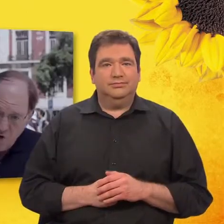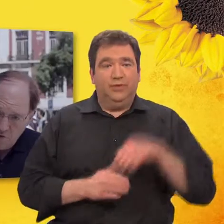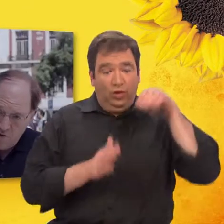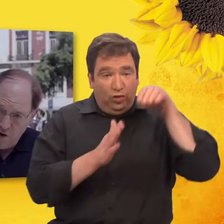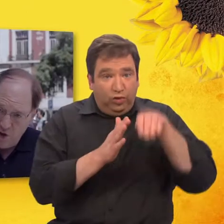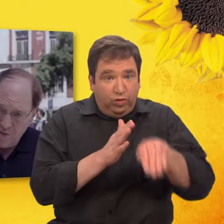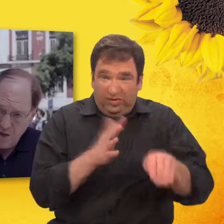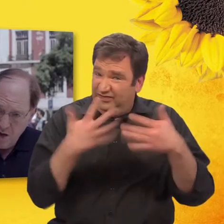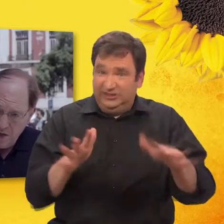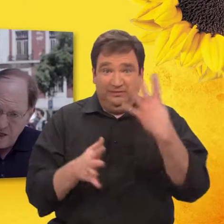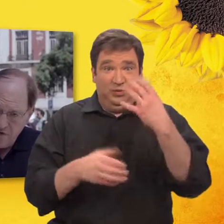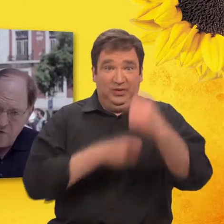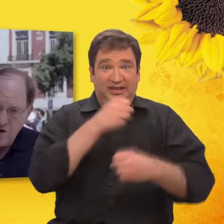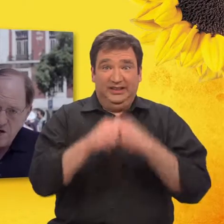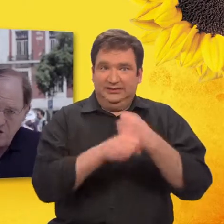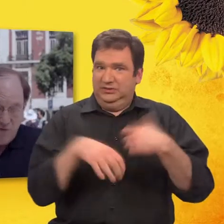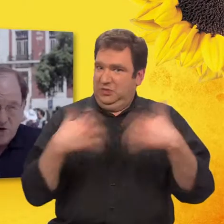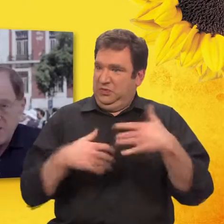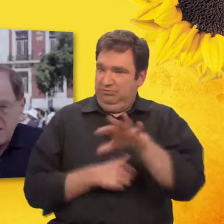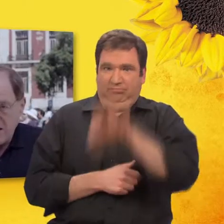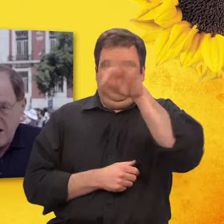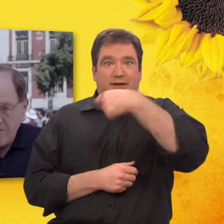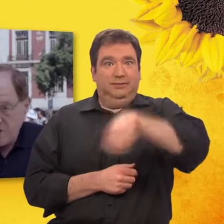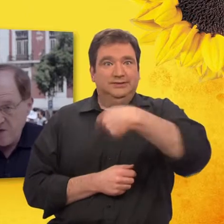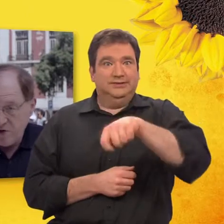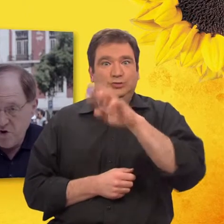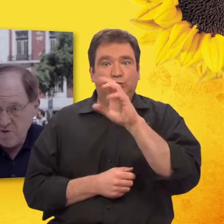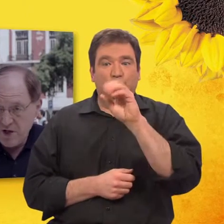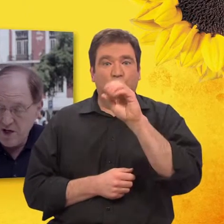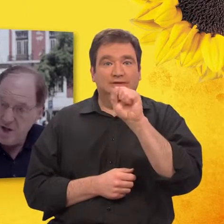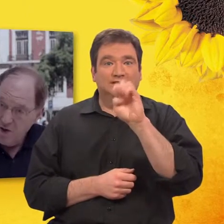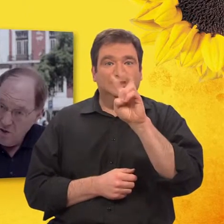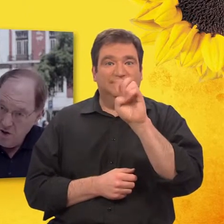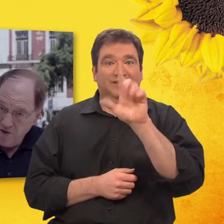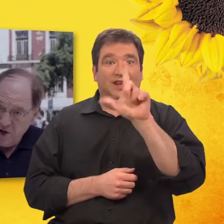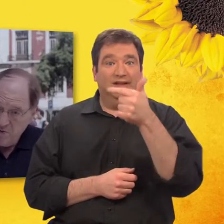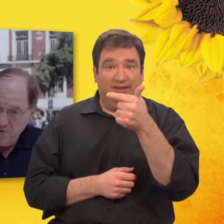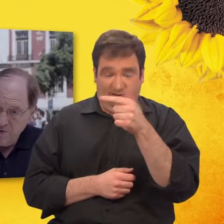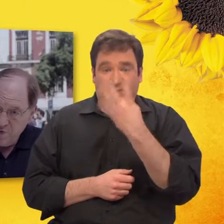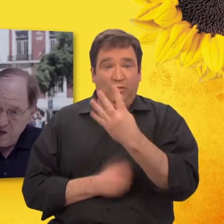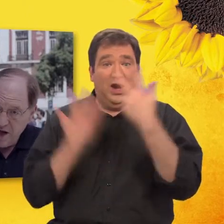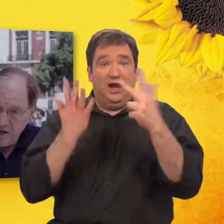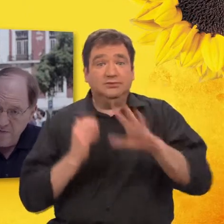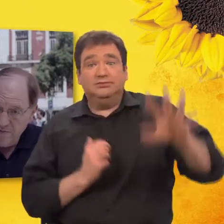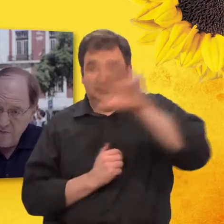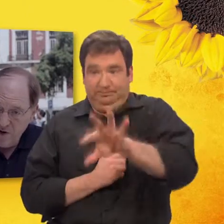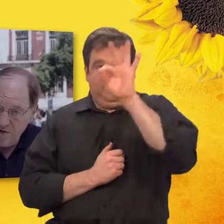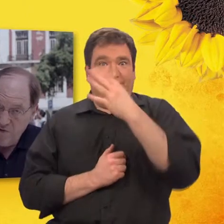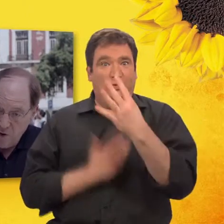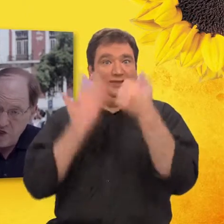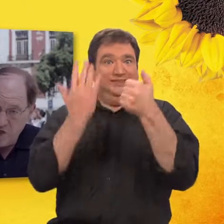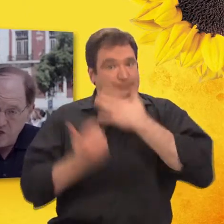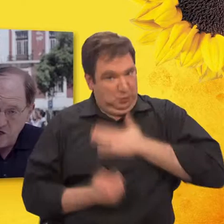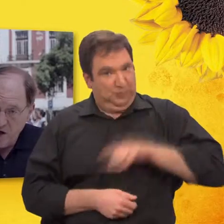Depression was over in 4 years. By the end of 4 years, and of course, it's obvious that it was over because Roosevelt was reelected